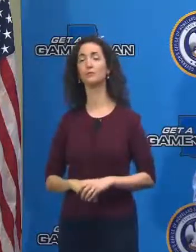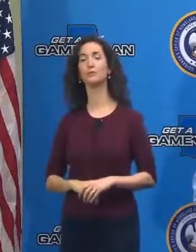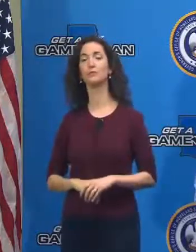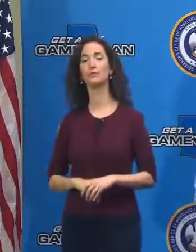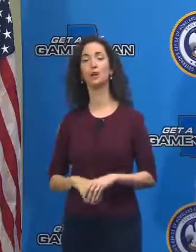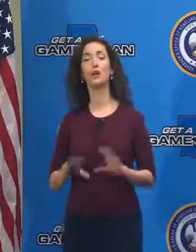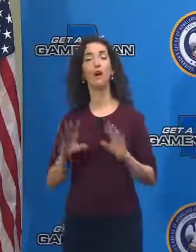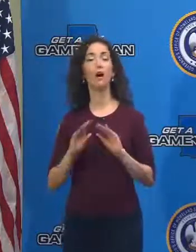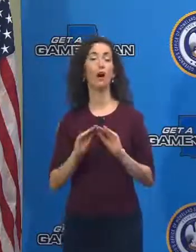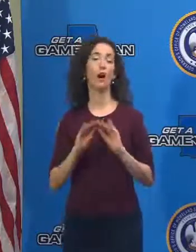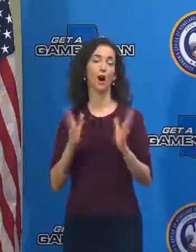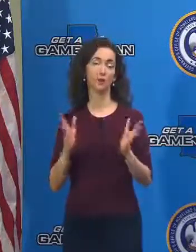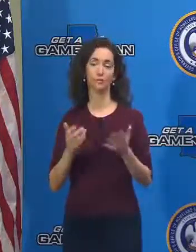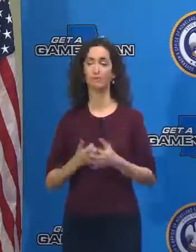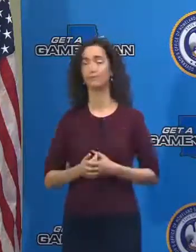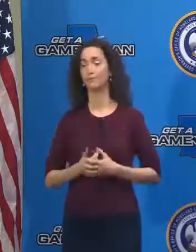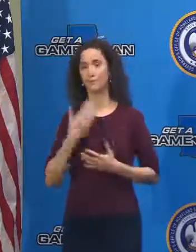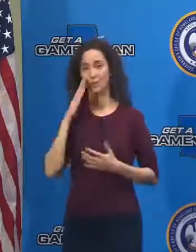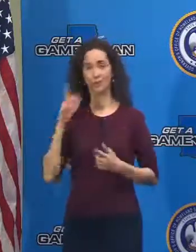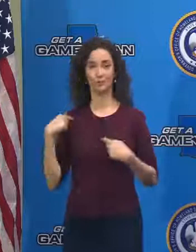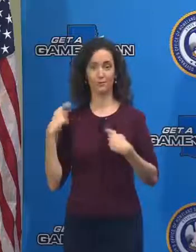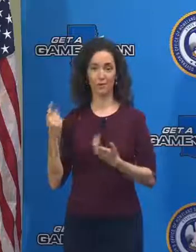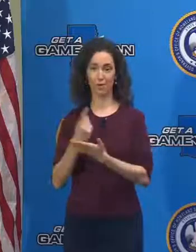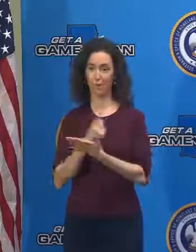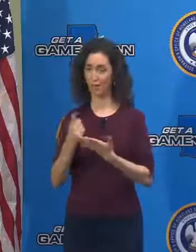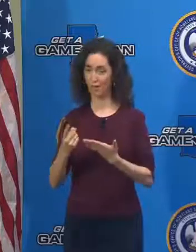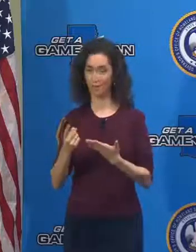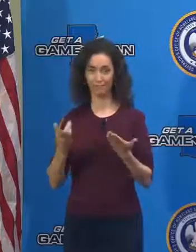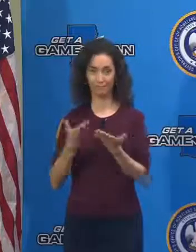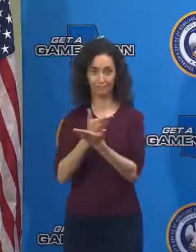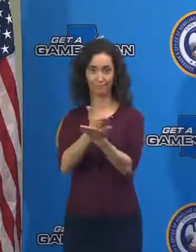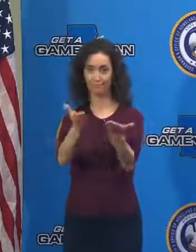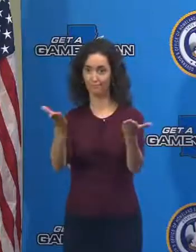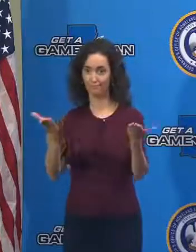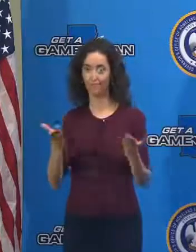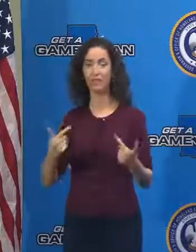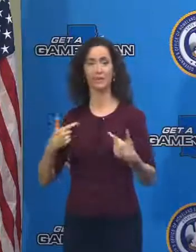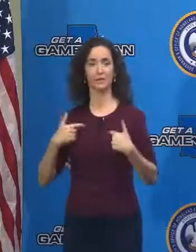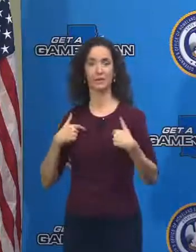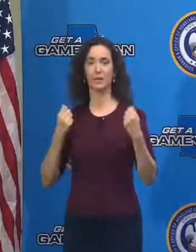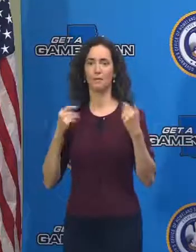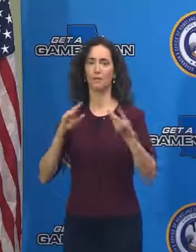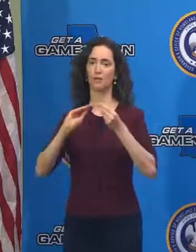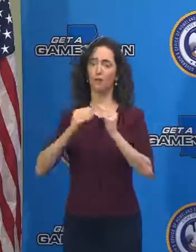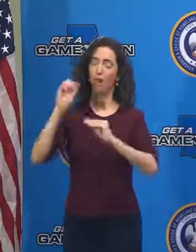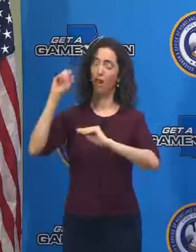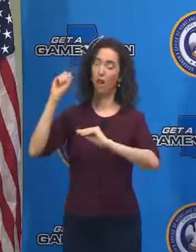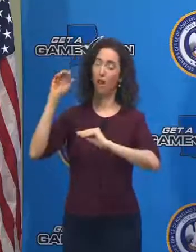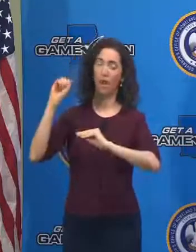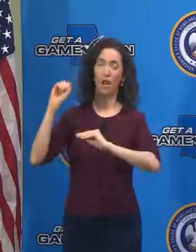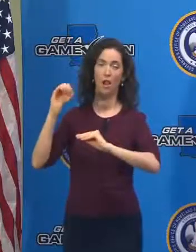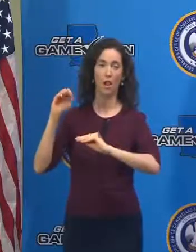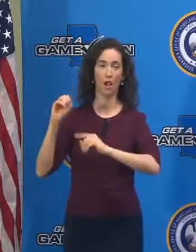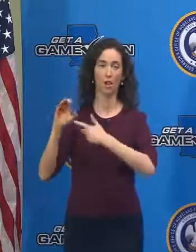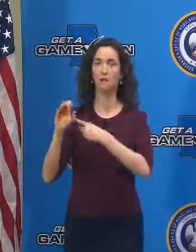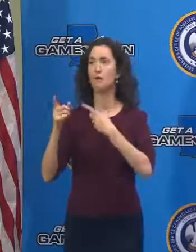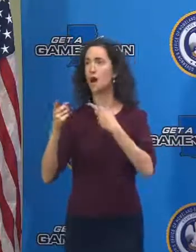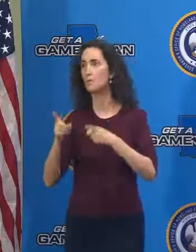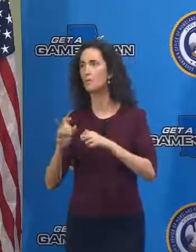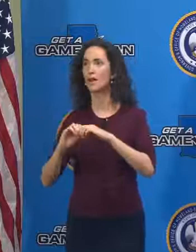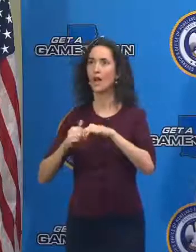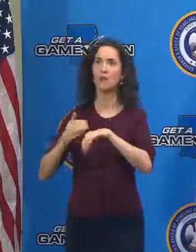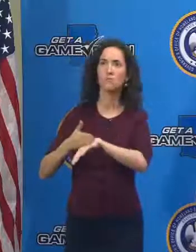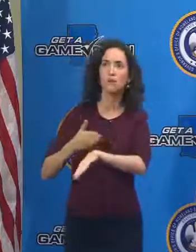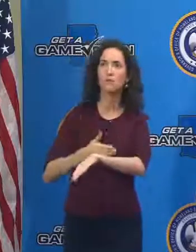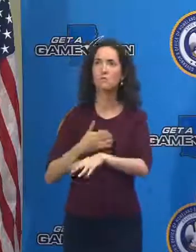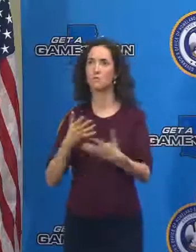Obviously, over the past week, all of you all have heard me relay a lot of numbers regarding response progress and ways to access